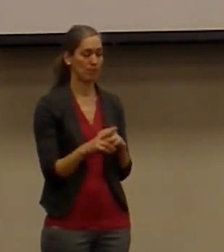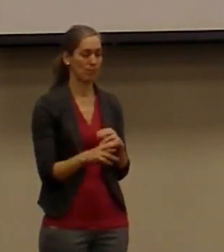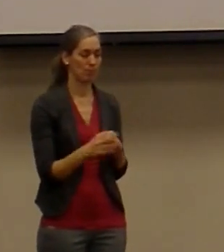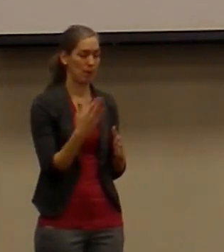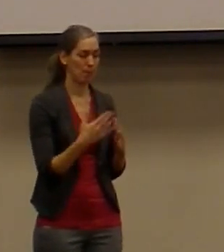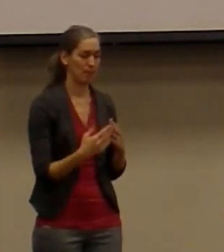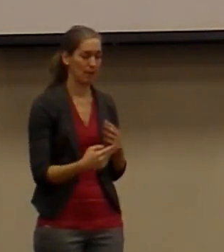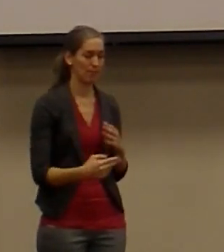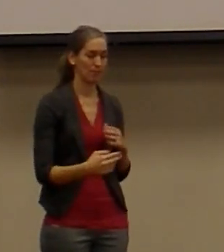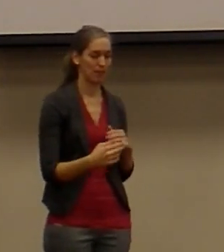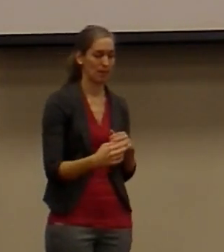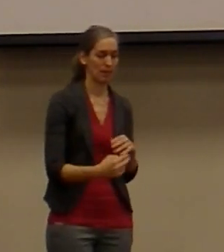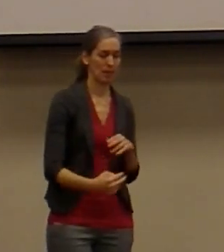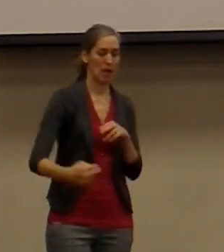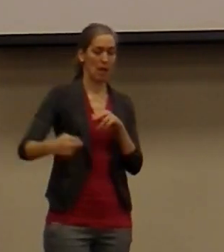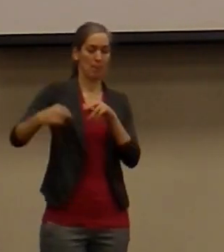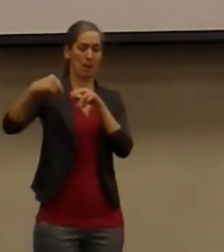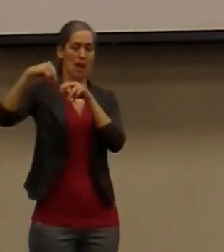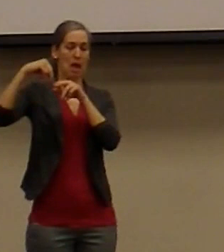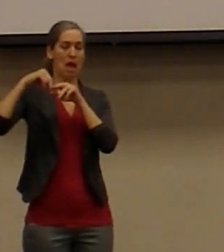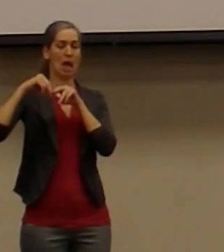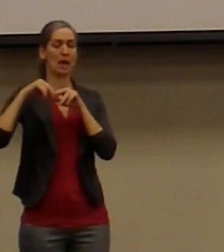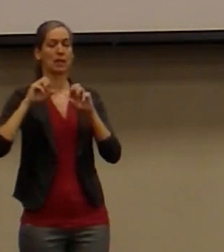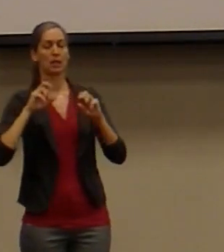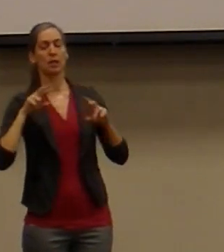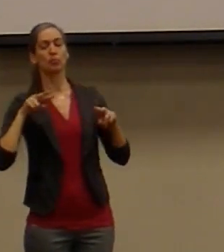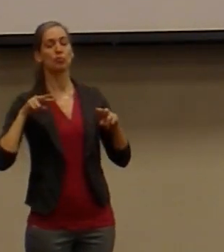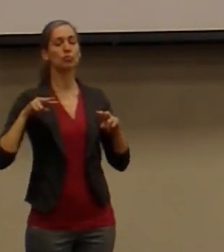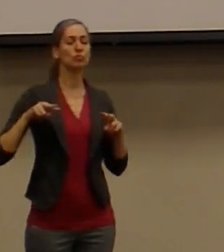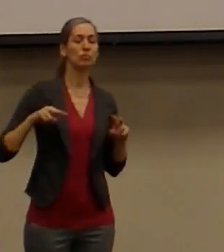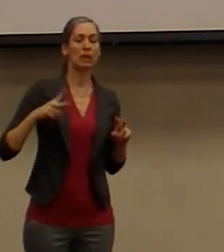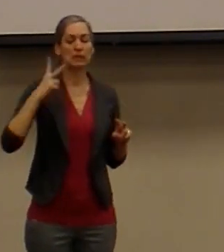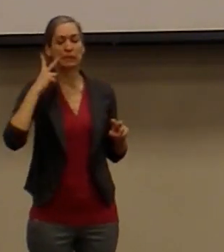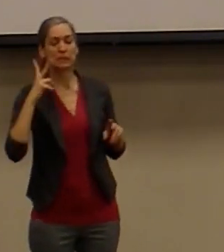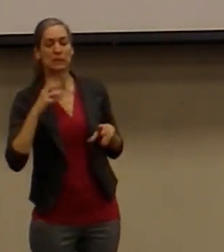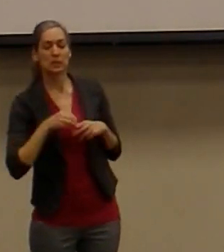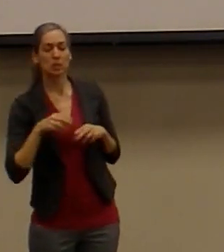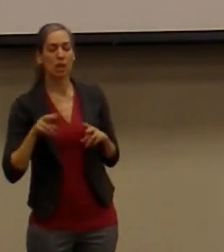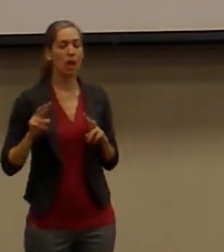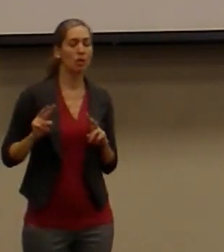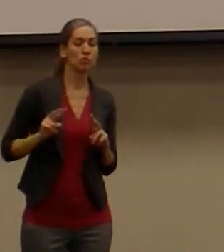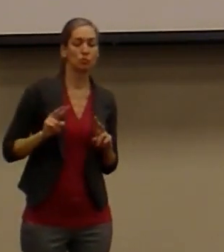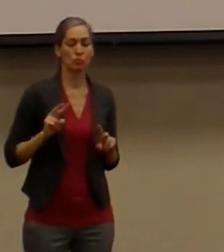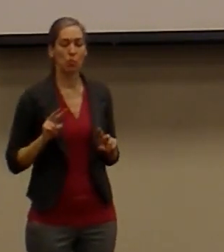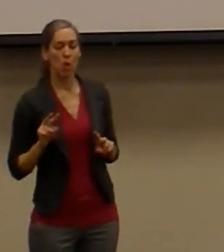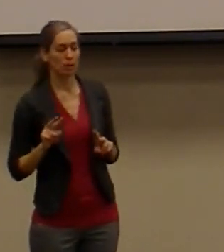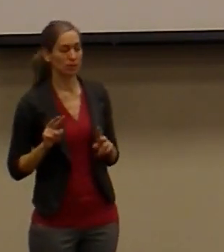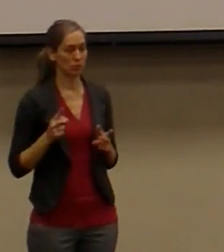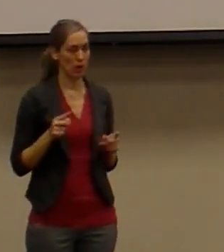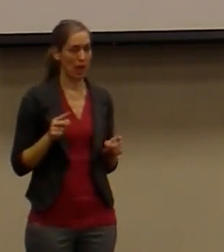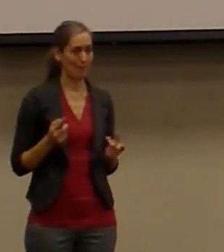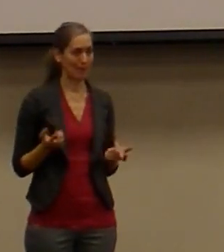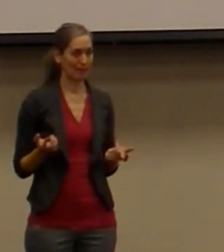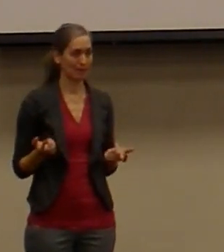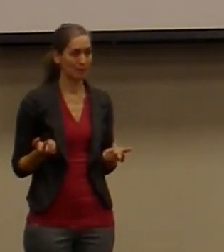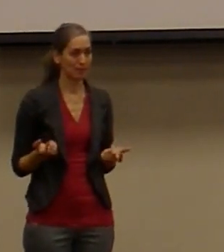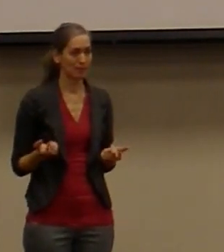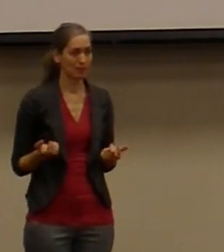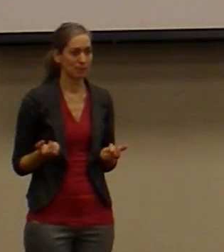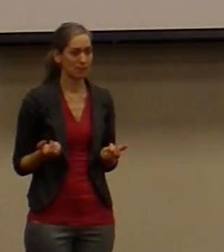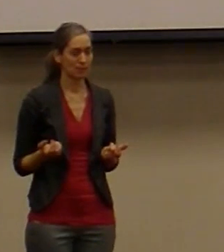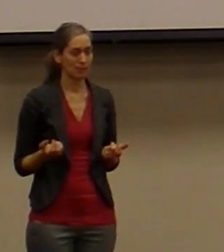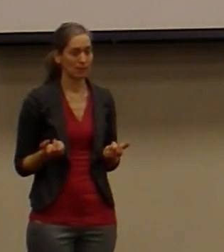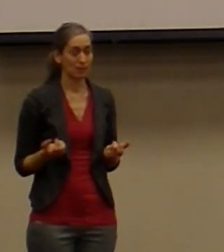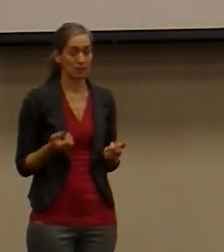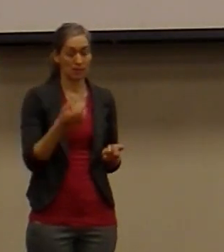probably at the very foot of his statue, and he can look down into that as all of this is going on. And so